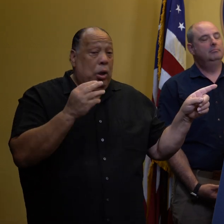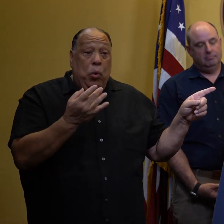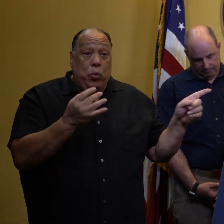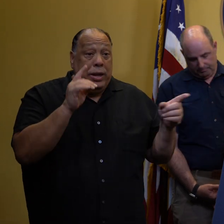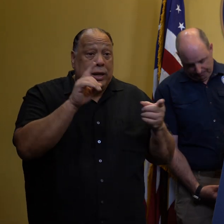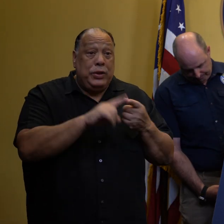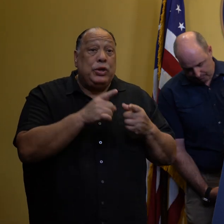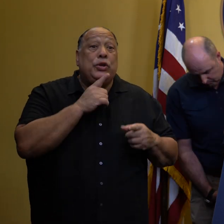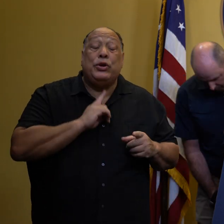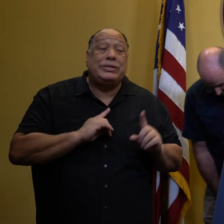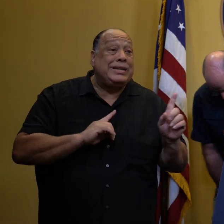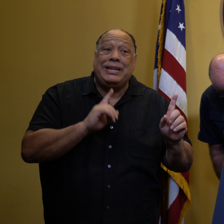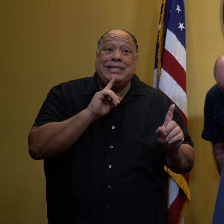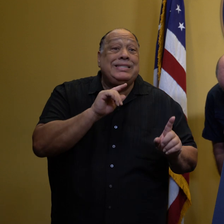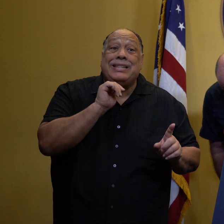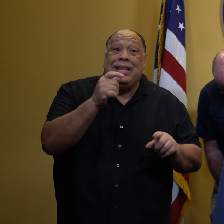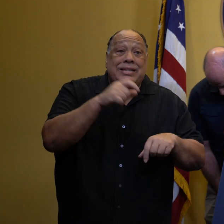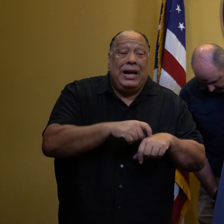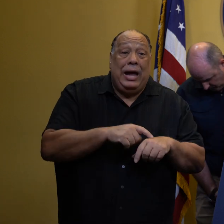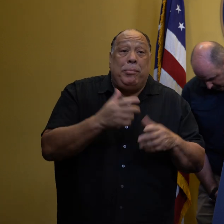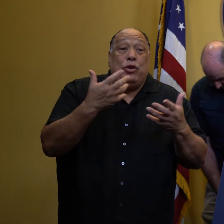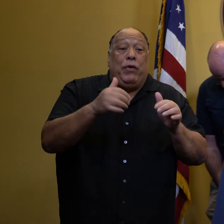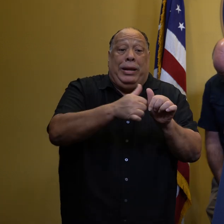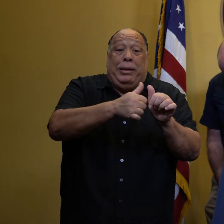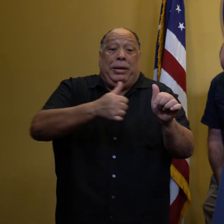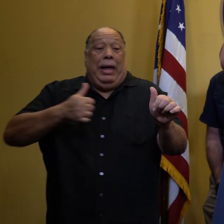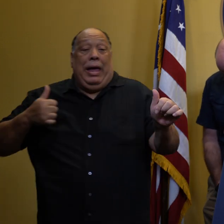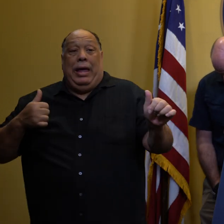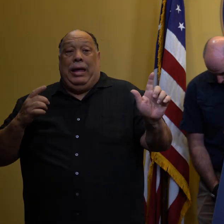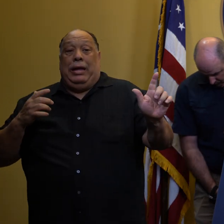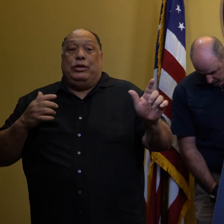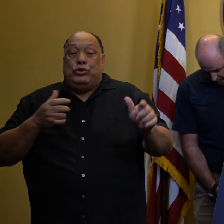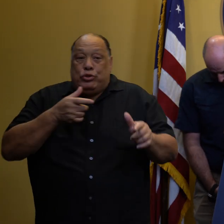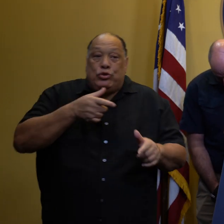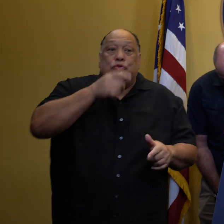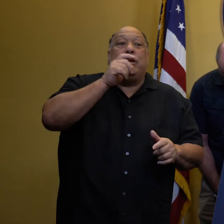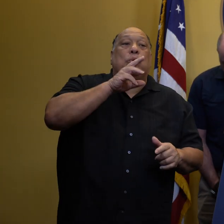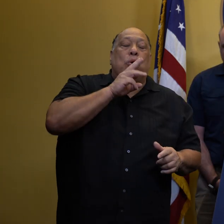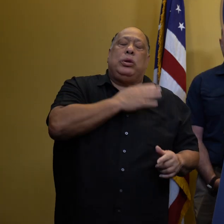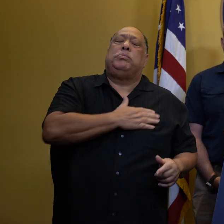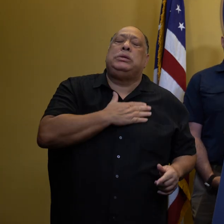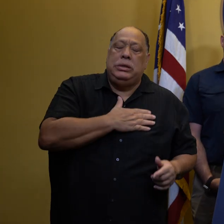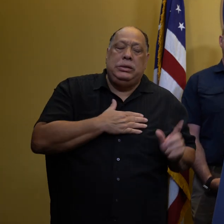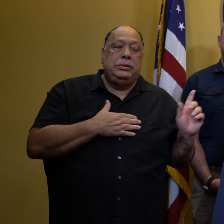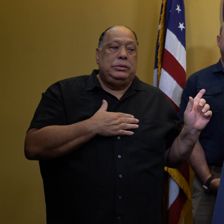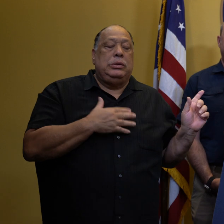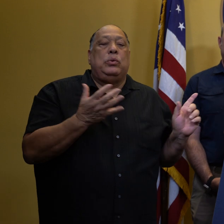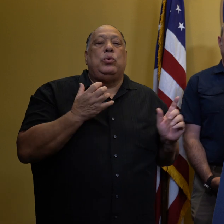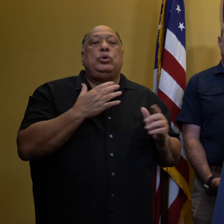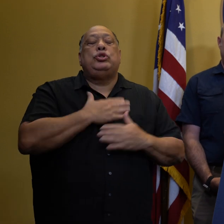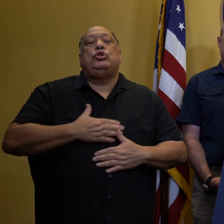thirsty is not the time. You're already behind the 8 ball. Drink right. water. Just drink water. Please. Certainly we want you to